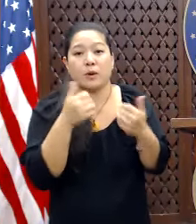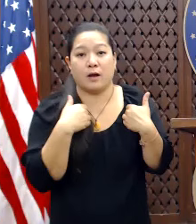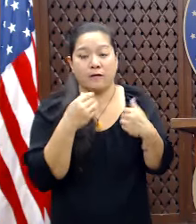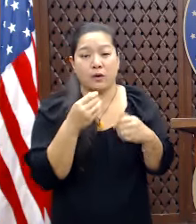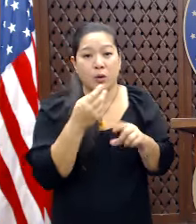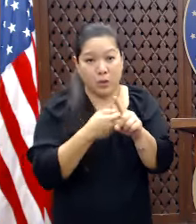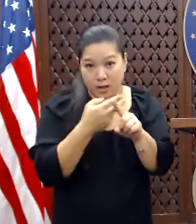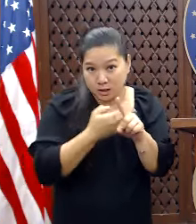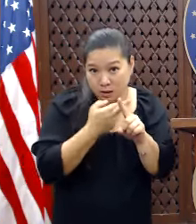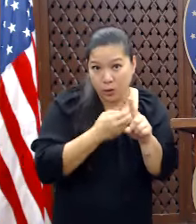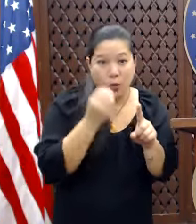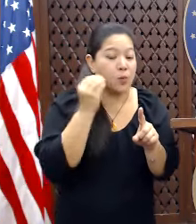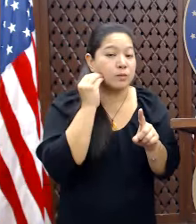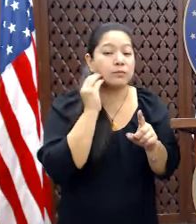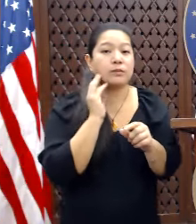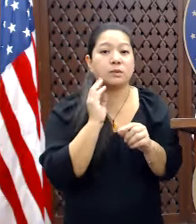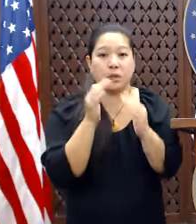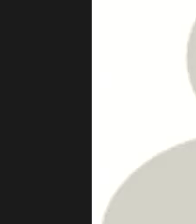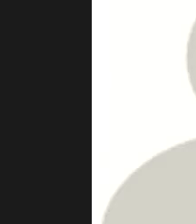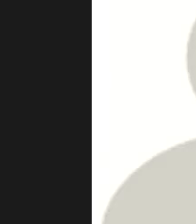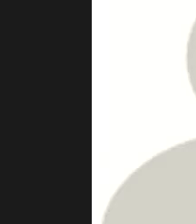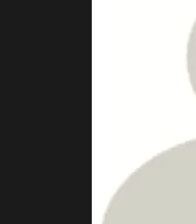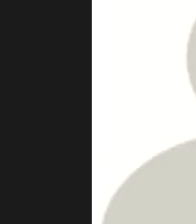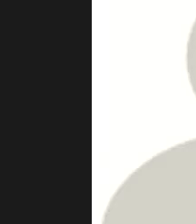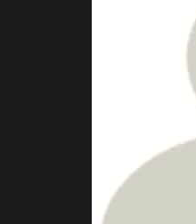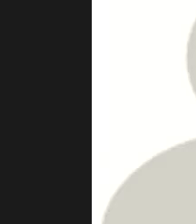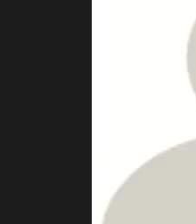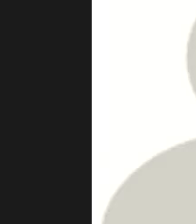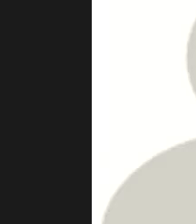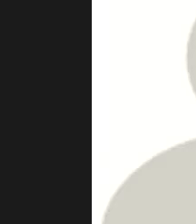Did I answer your question? Was there something else? The question was,